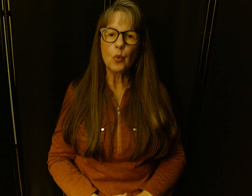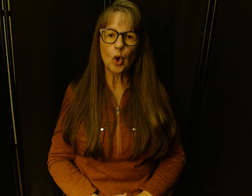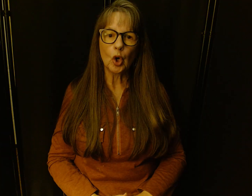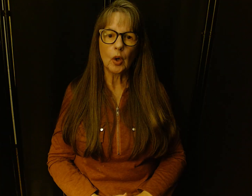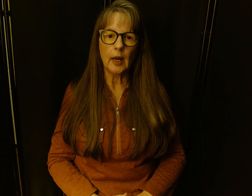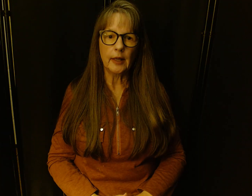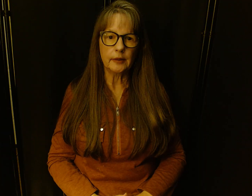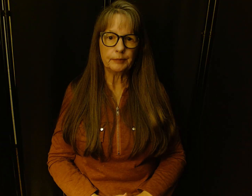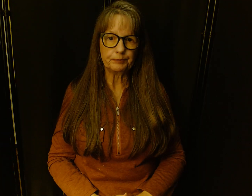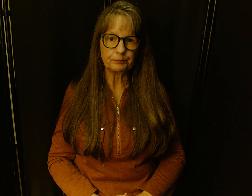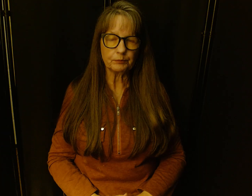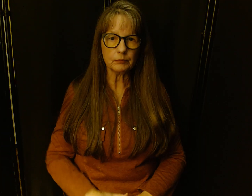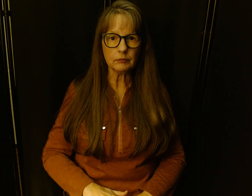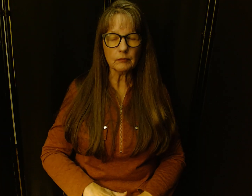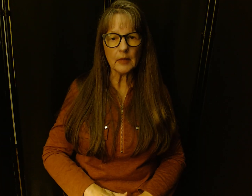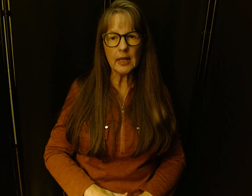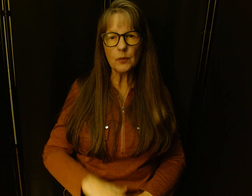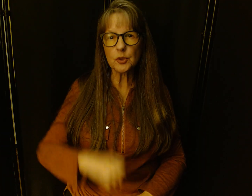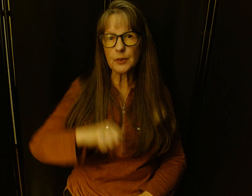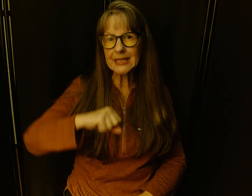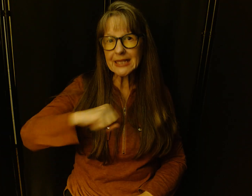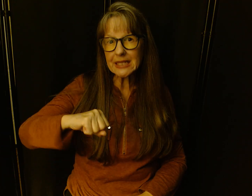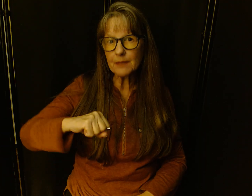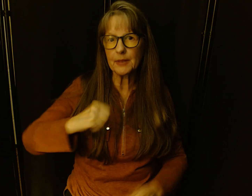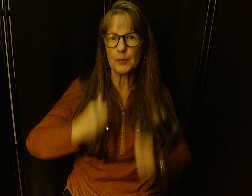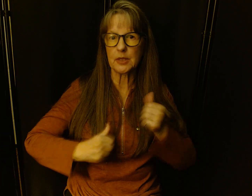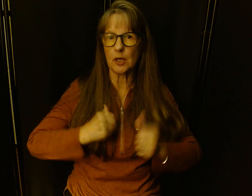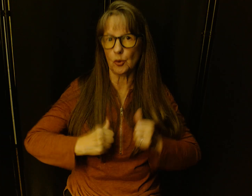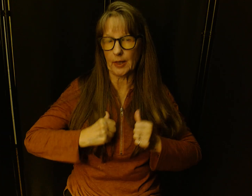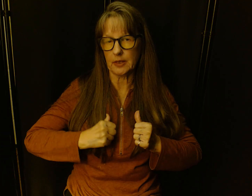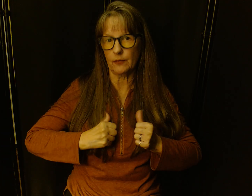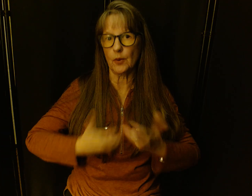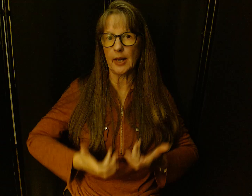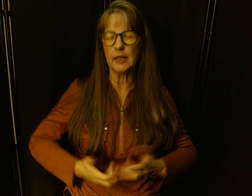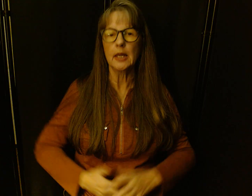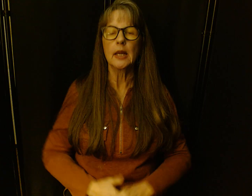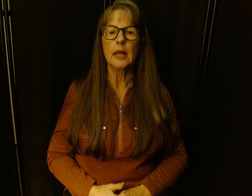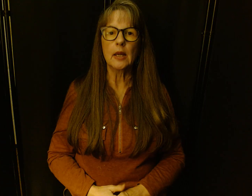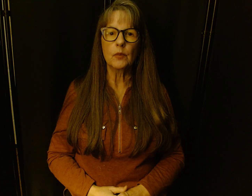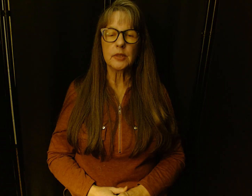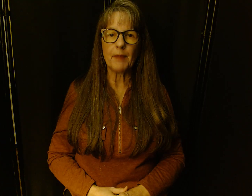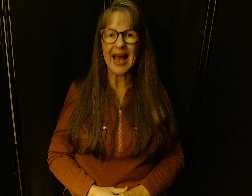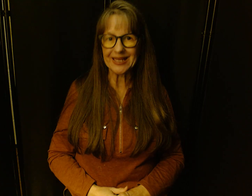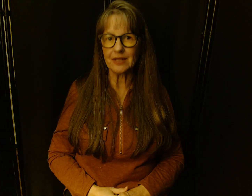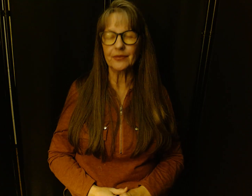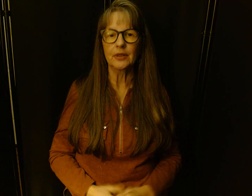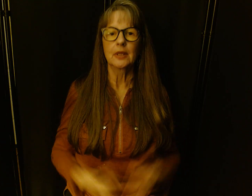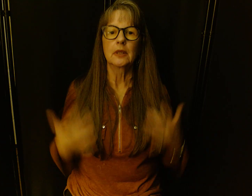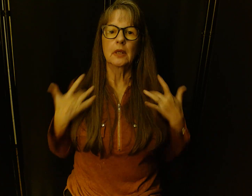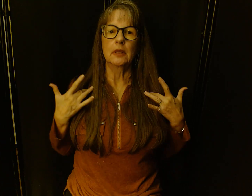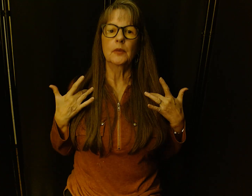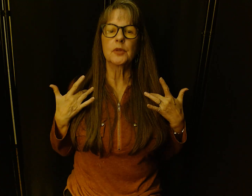were, it was resistant, but it was not aggressive, right? It was passive. It was a